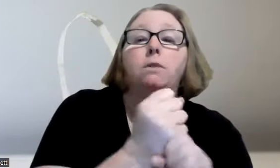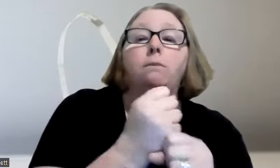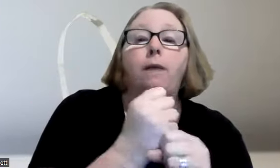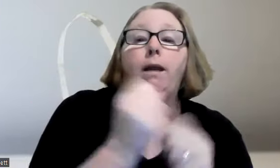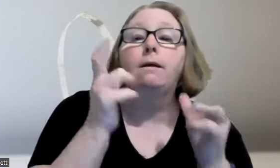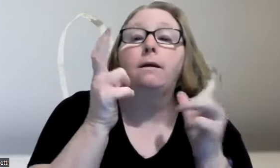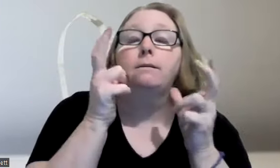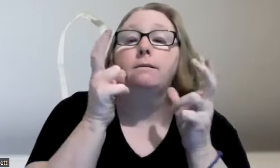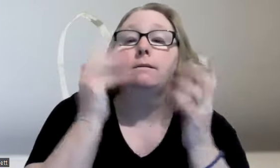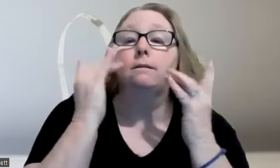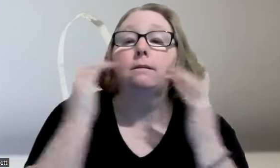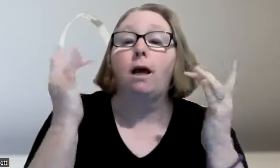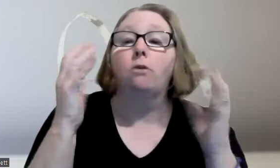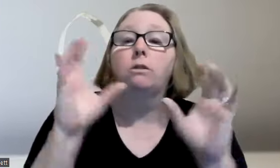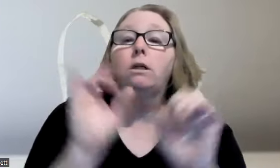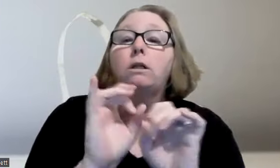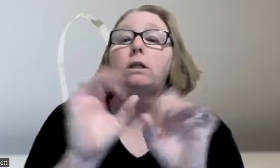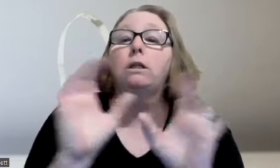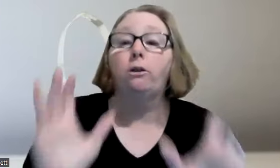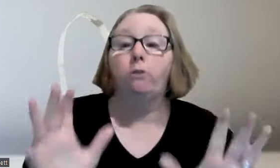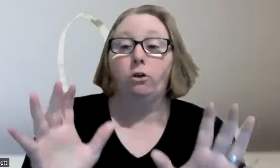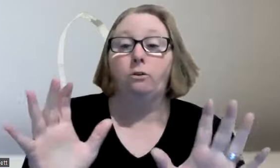to make sound clearer.